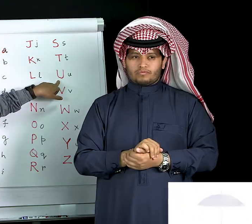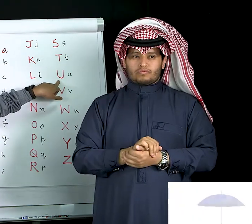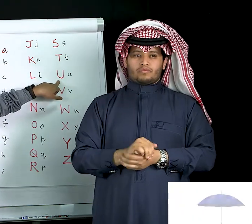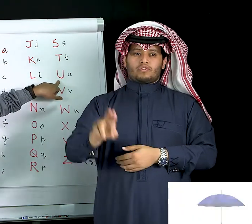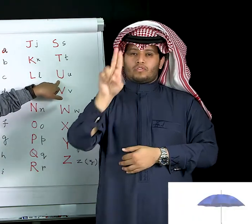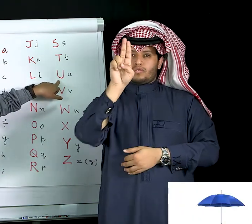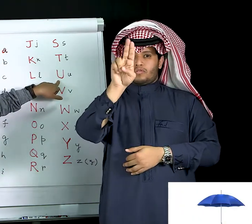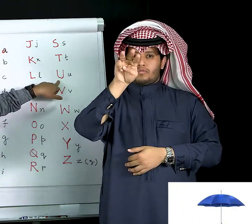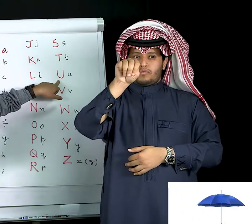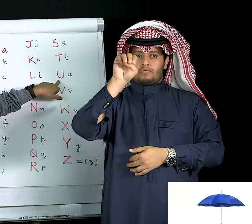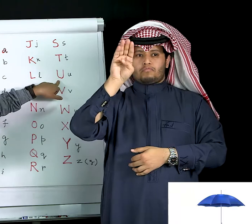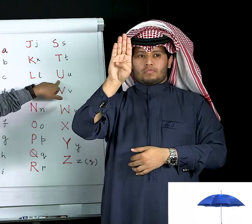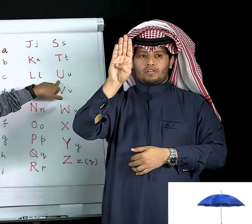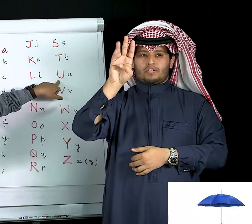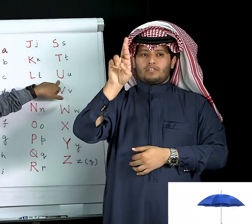umbrella.